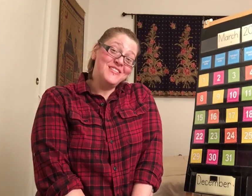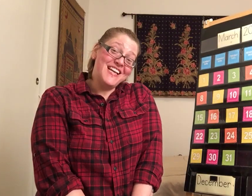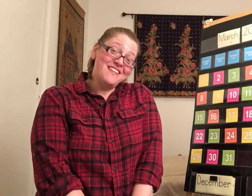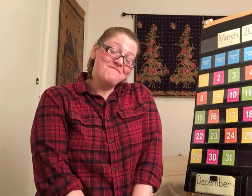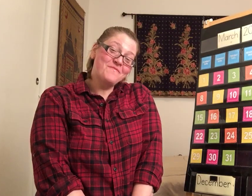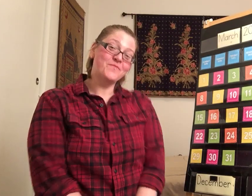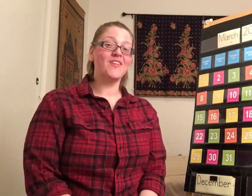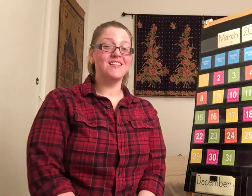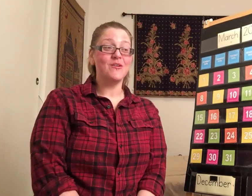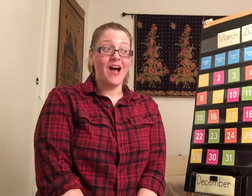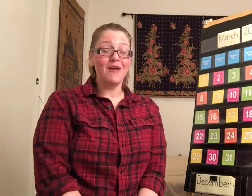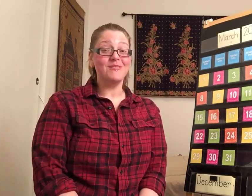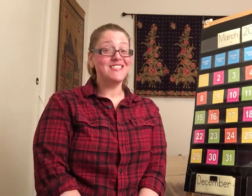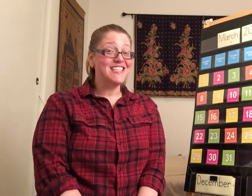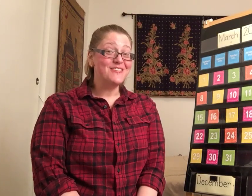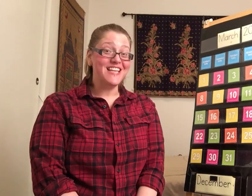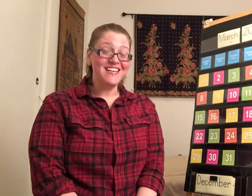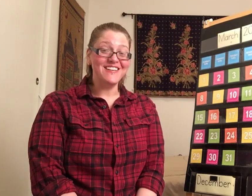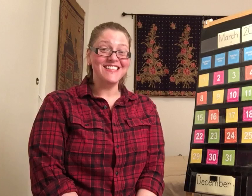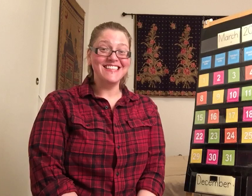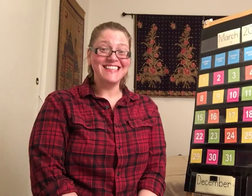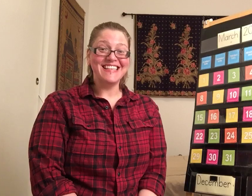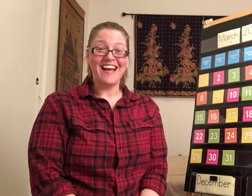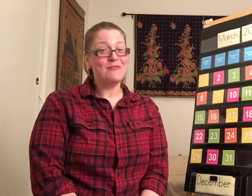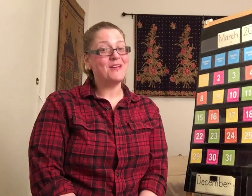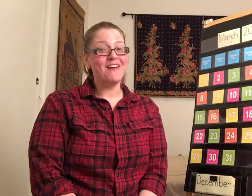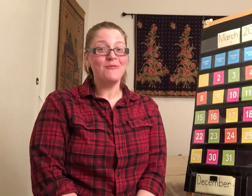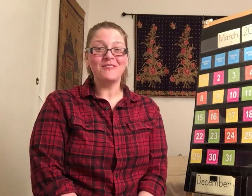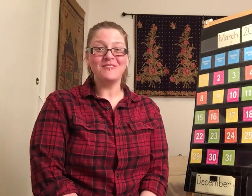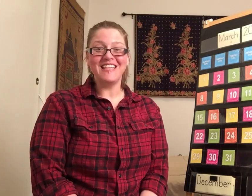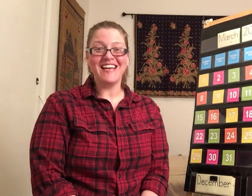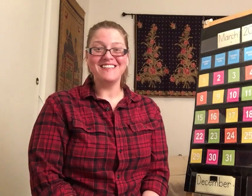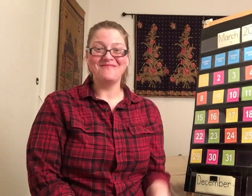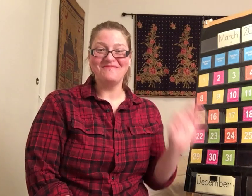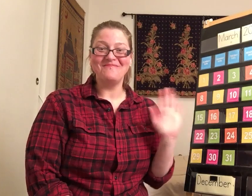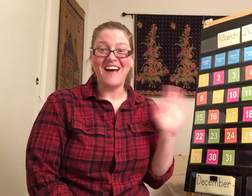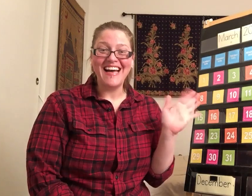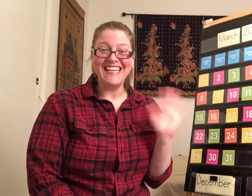today, so I will see you later. I hope you have a wonderful day. Bye.